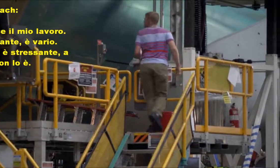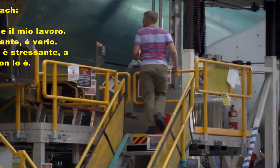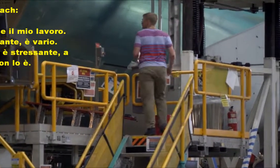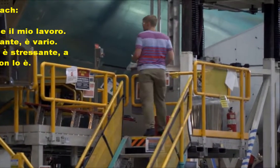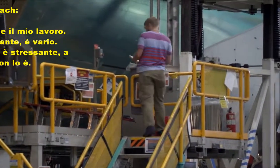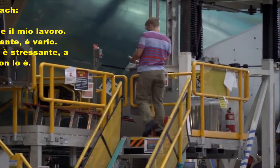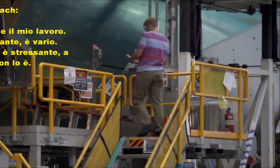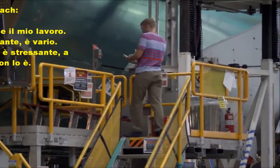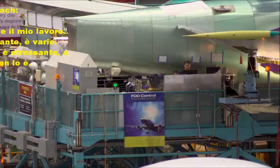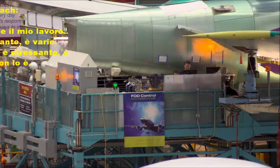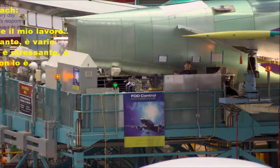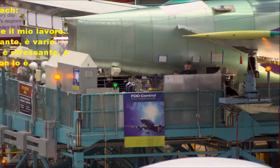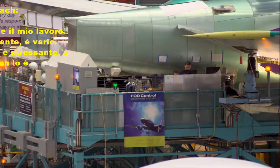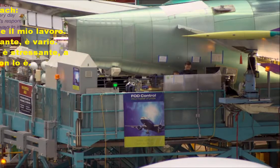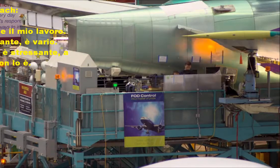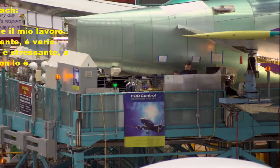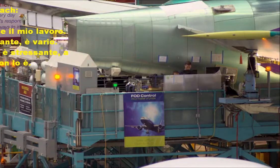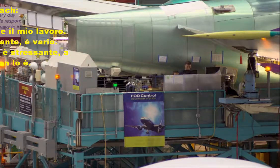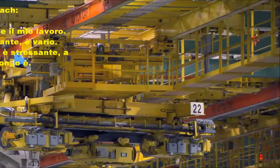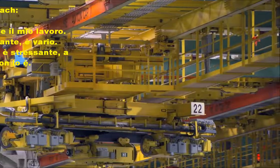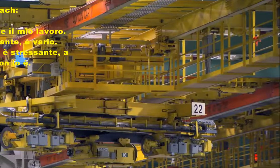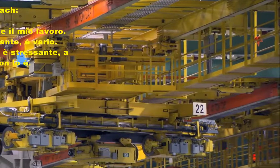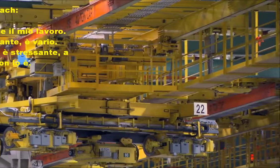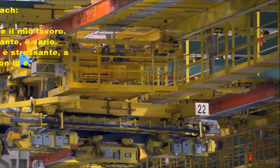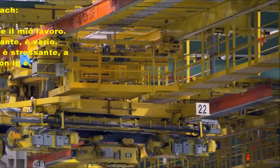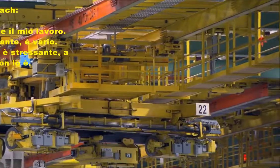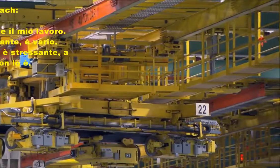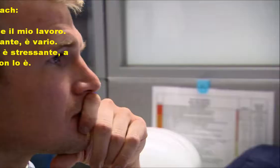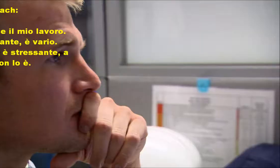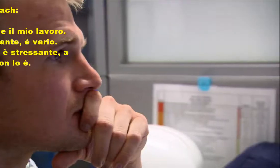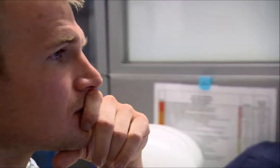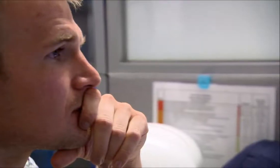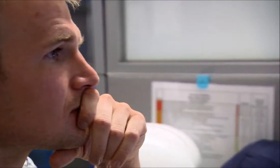I do like my job. It's exciting. It varies.